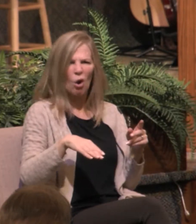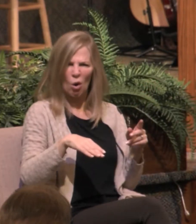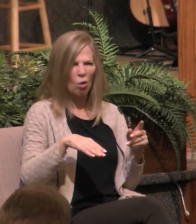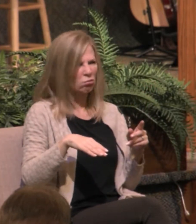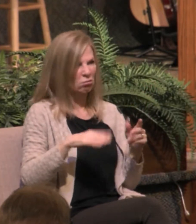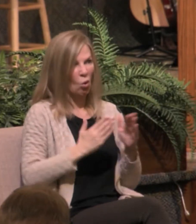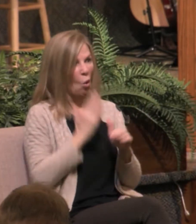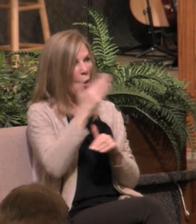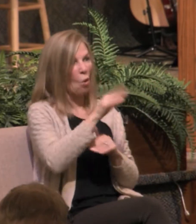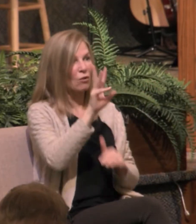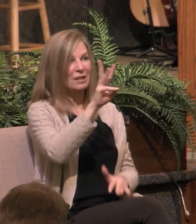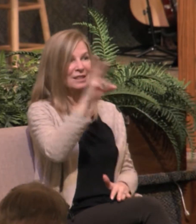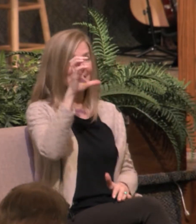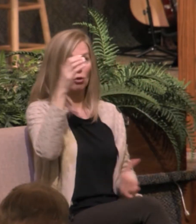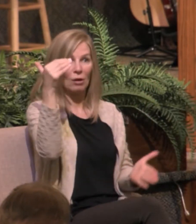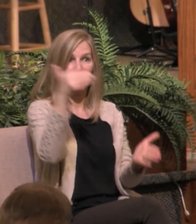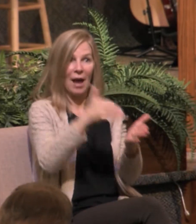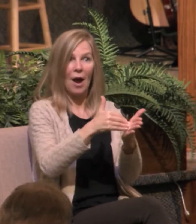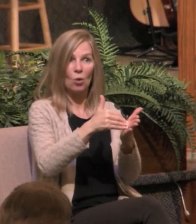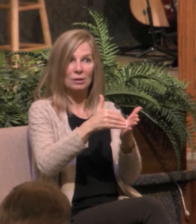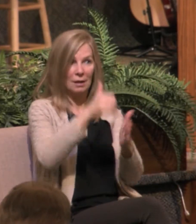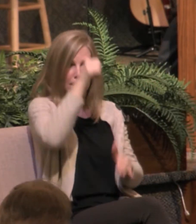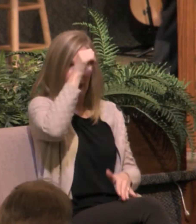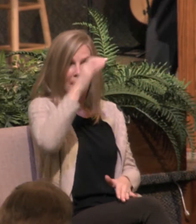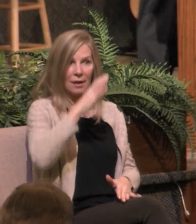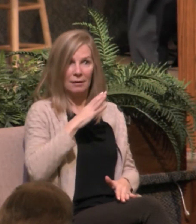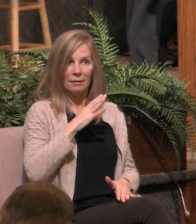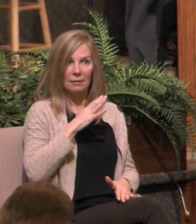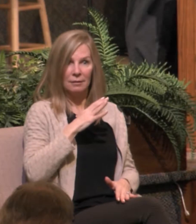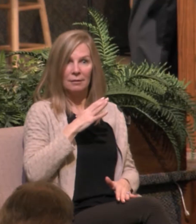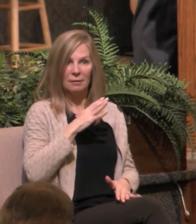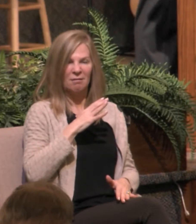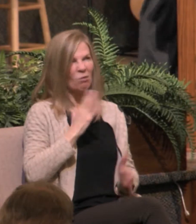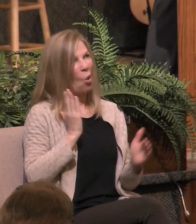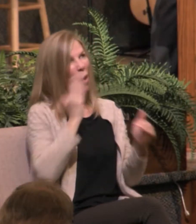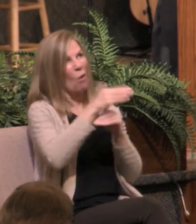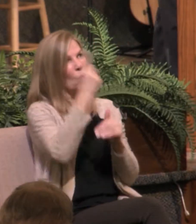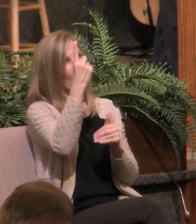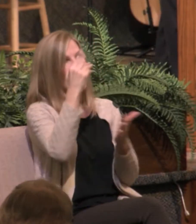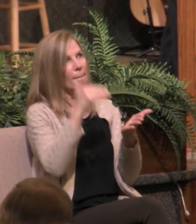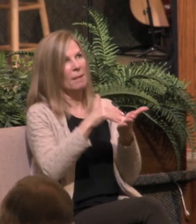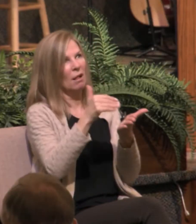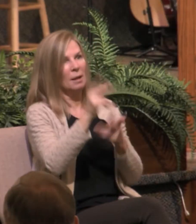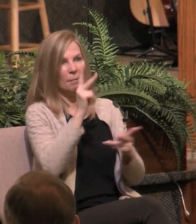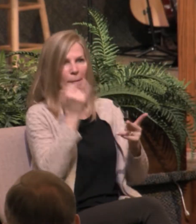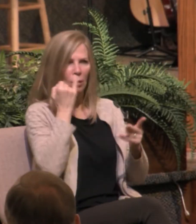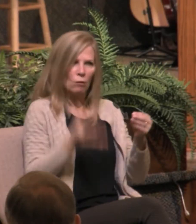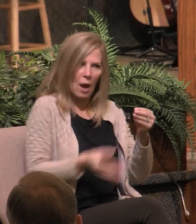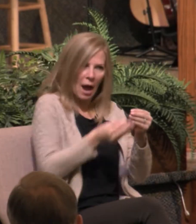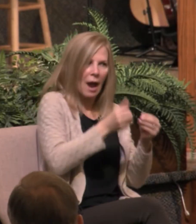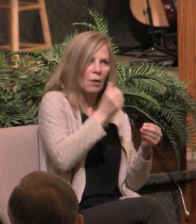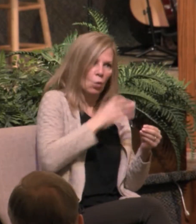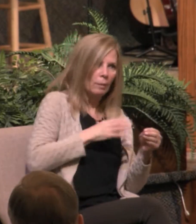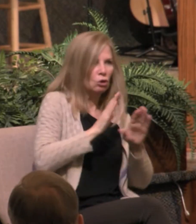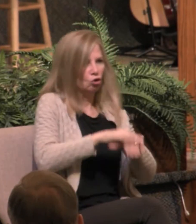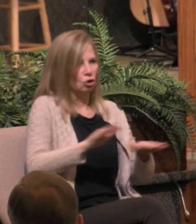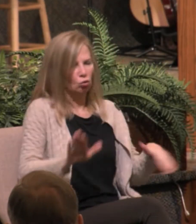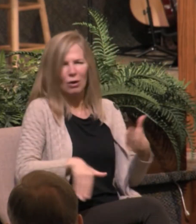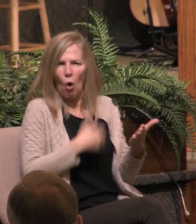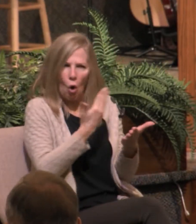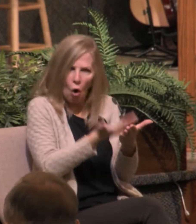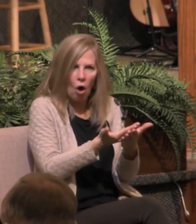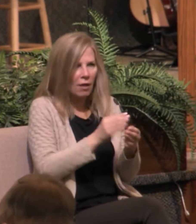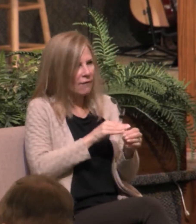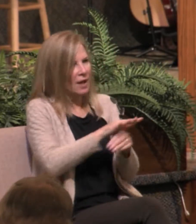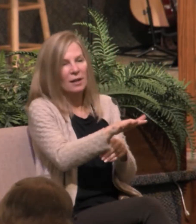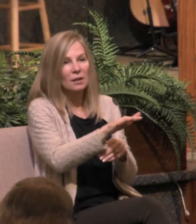Scripture, over 600,000 men were a part of the nation of Israel, which means there were well over a million people when you add in the women and the children, all affected by